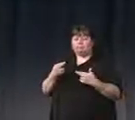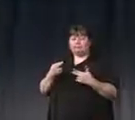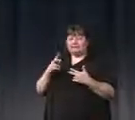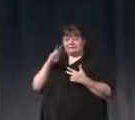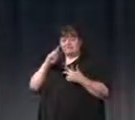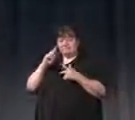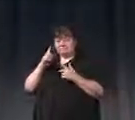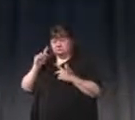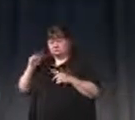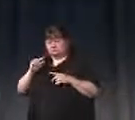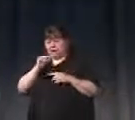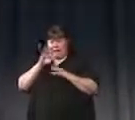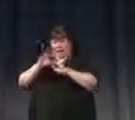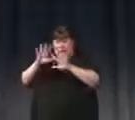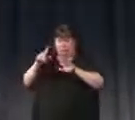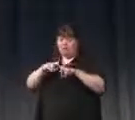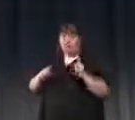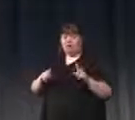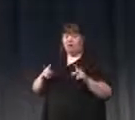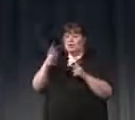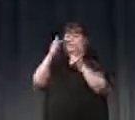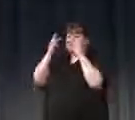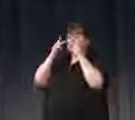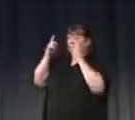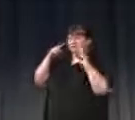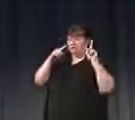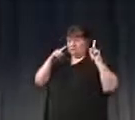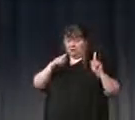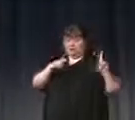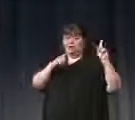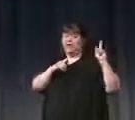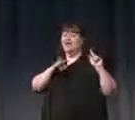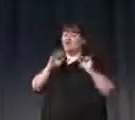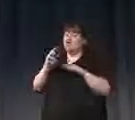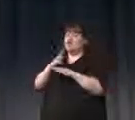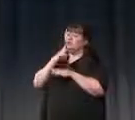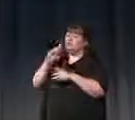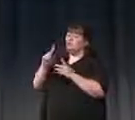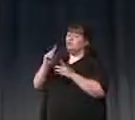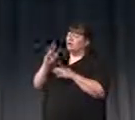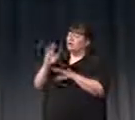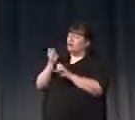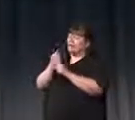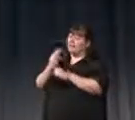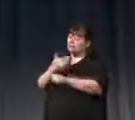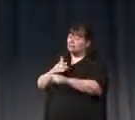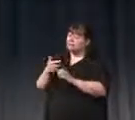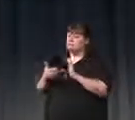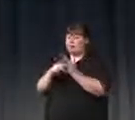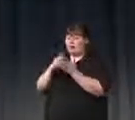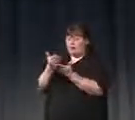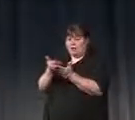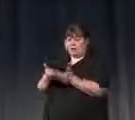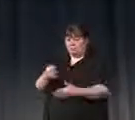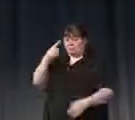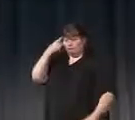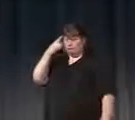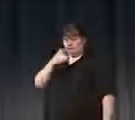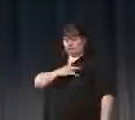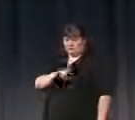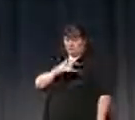the difference. So the fact that these things are used as tricks in music production, again, is evidence that the brain has got a lot of sensitivity to